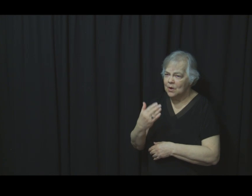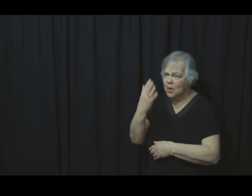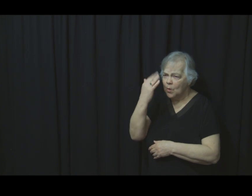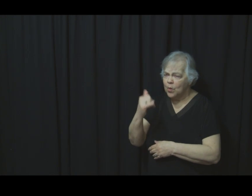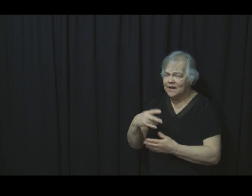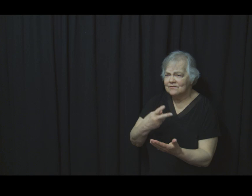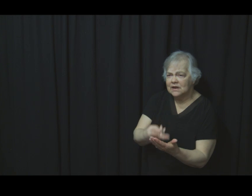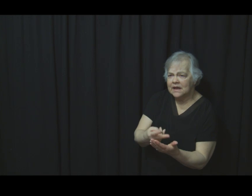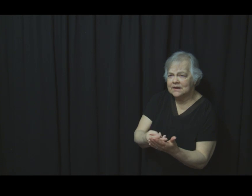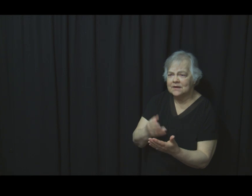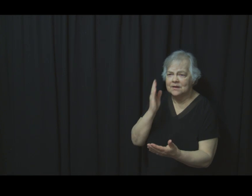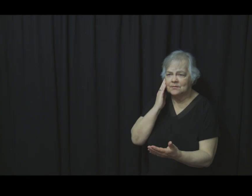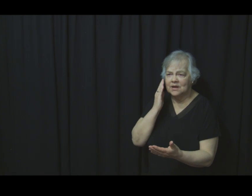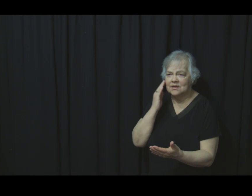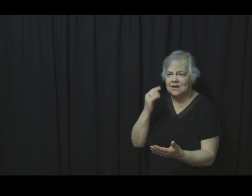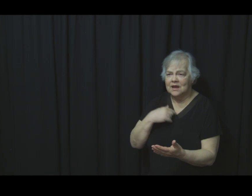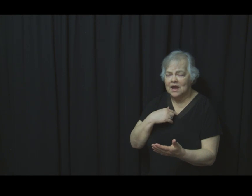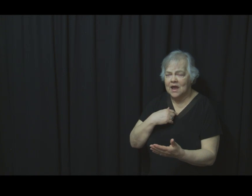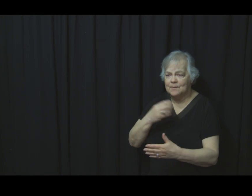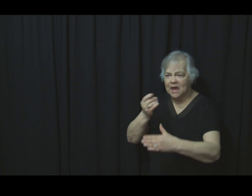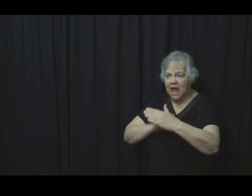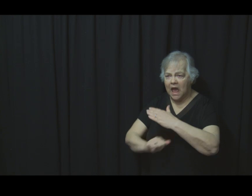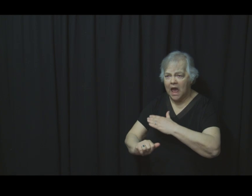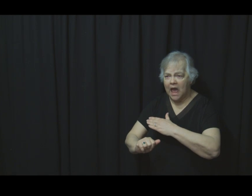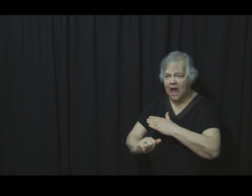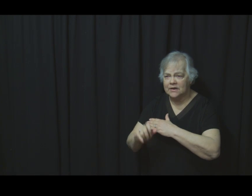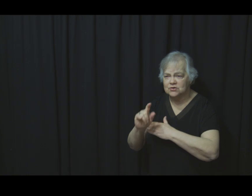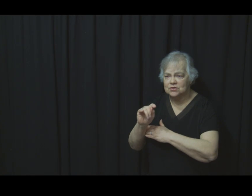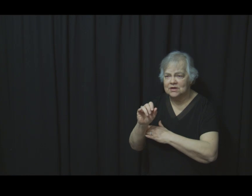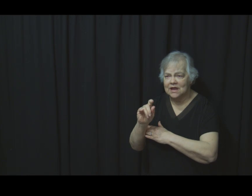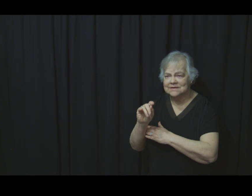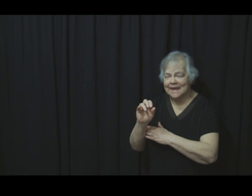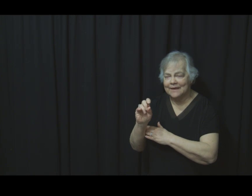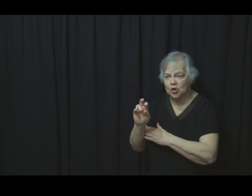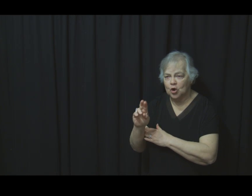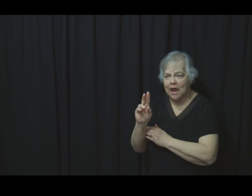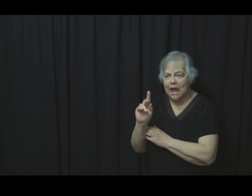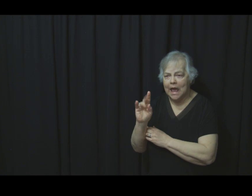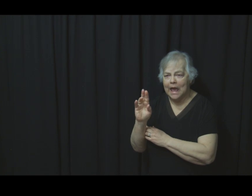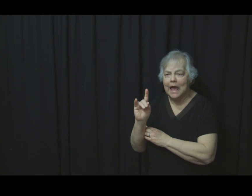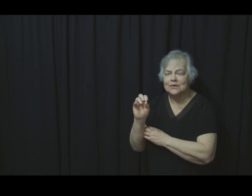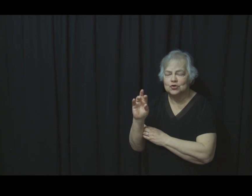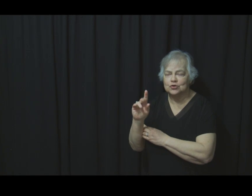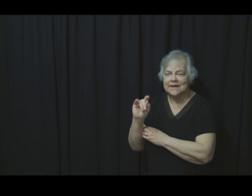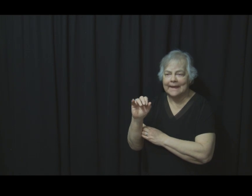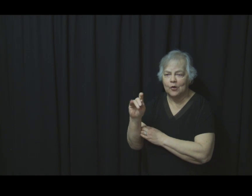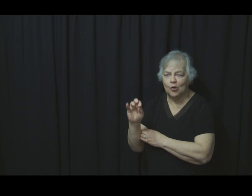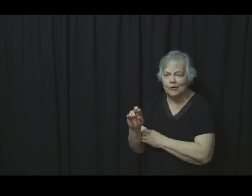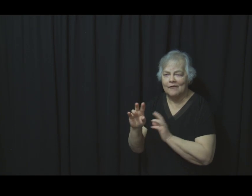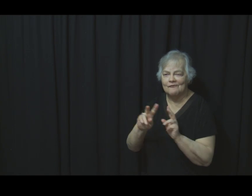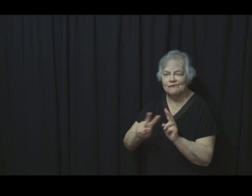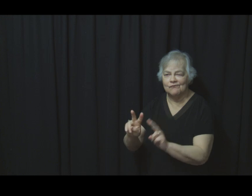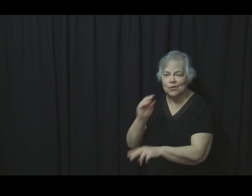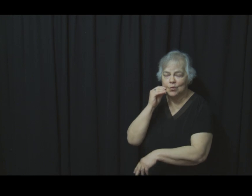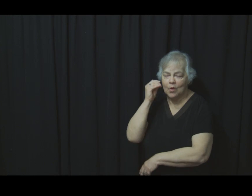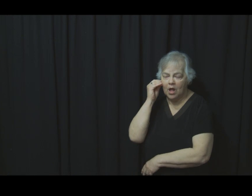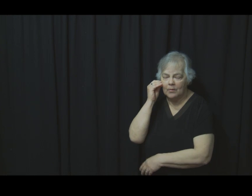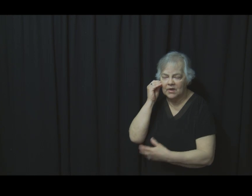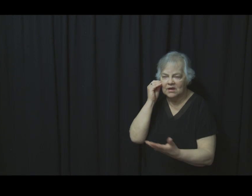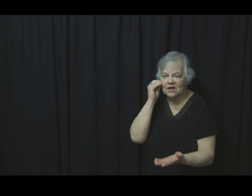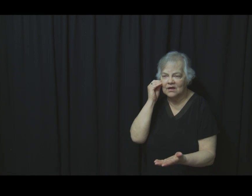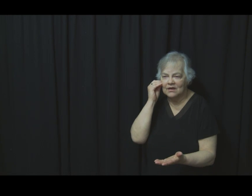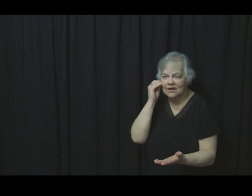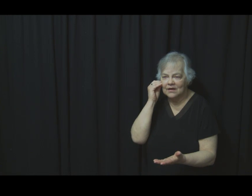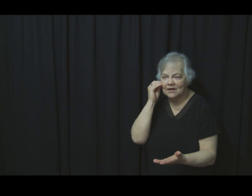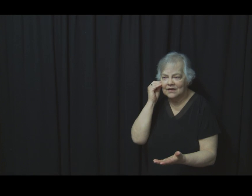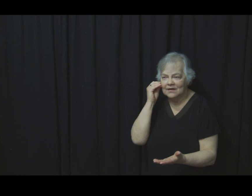down on the bed? The guy said, I'm an undertaker. It's really the only way I know how to do it. Now,